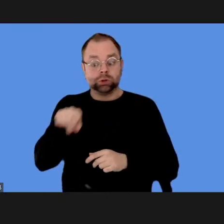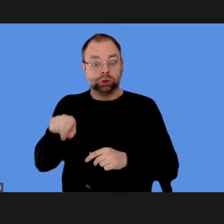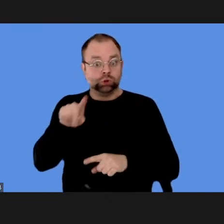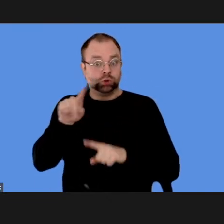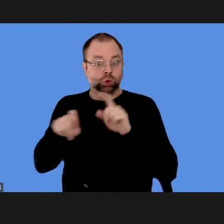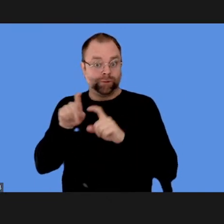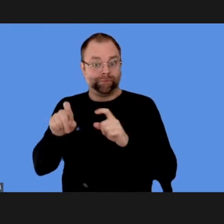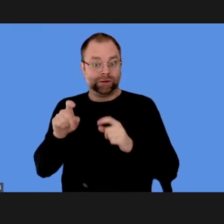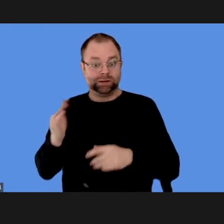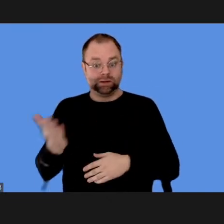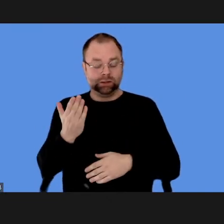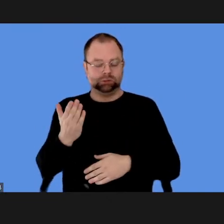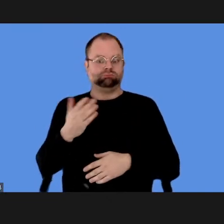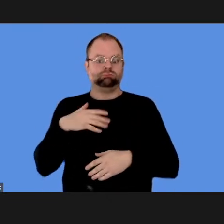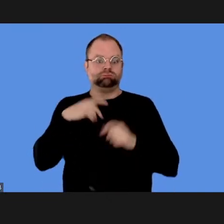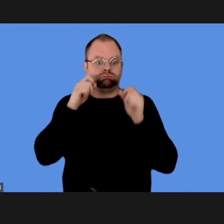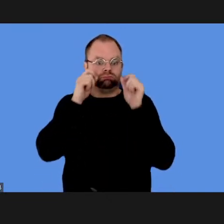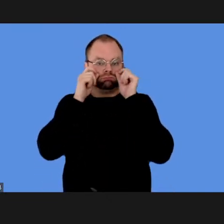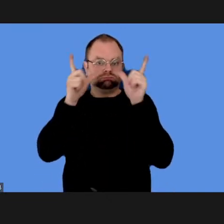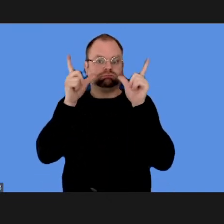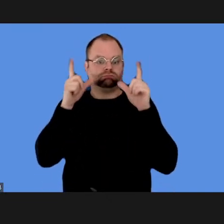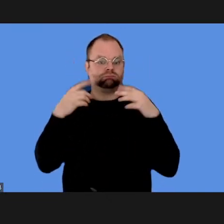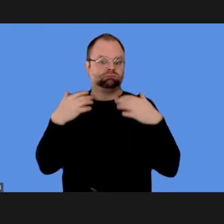major challenge,